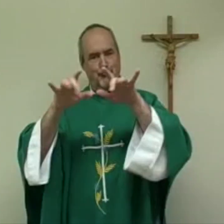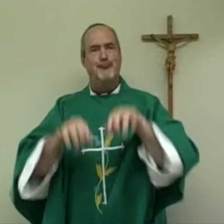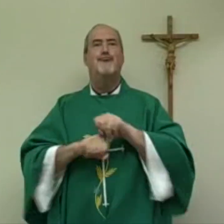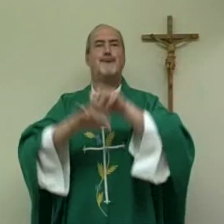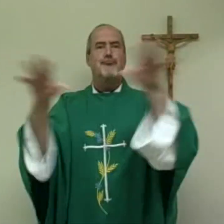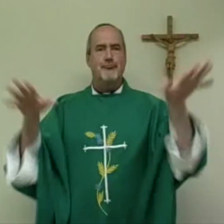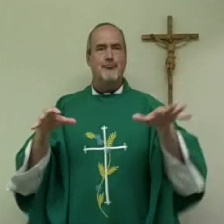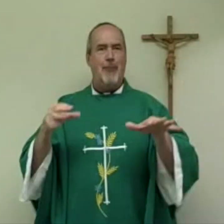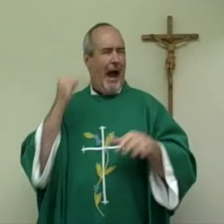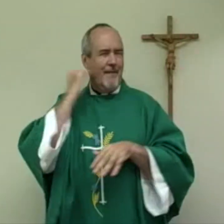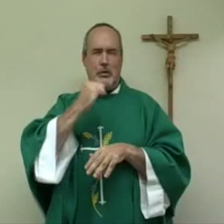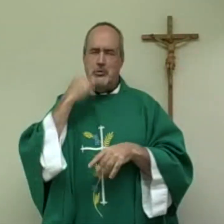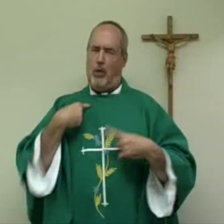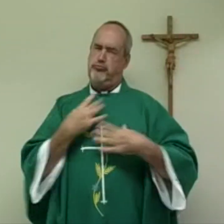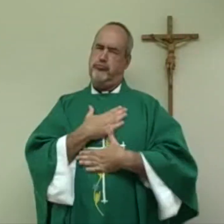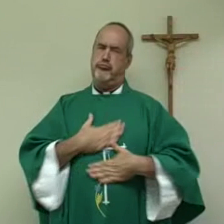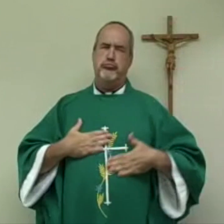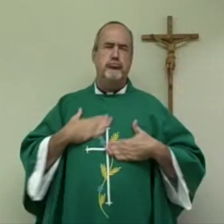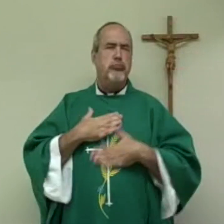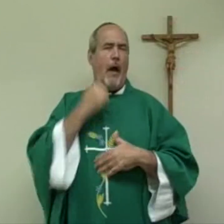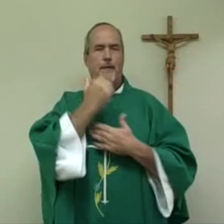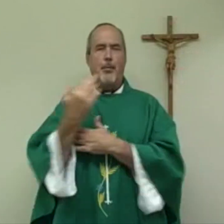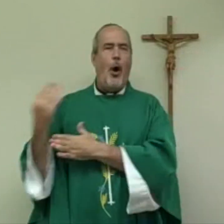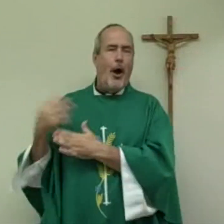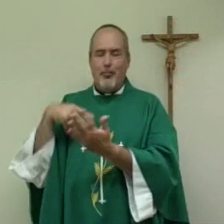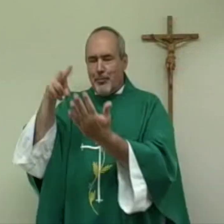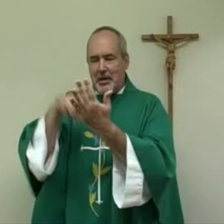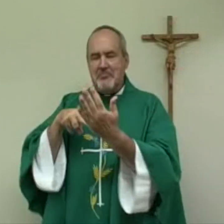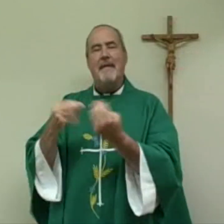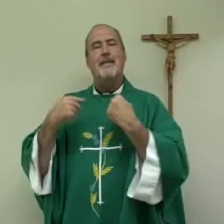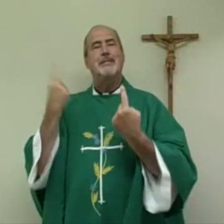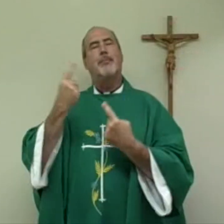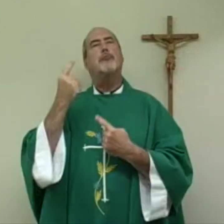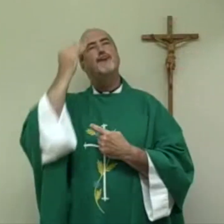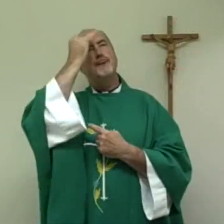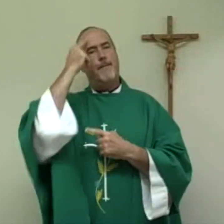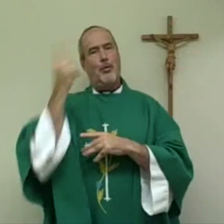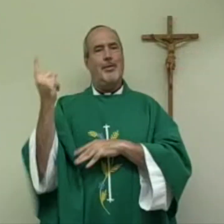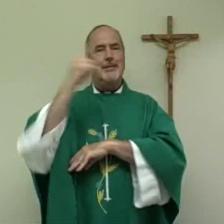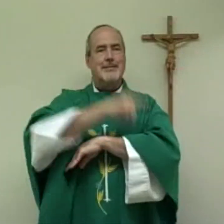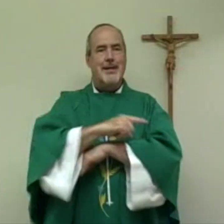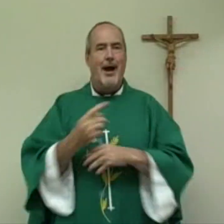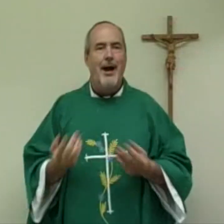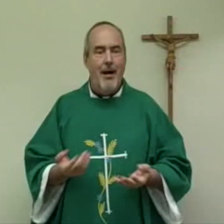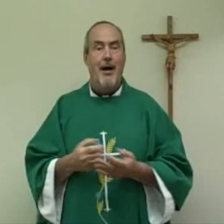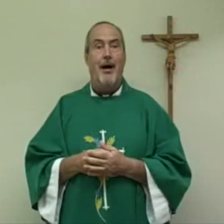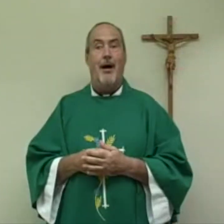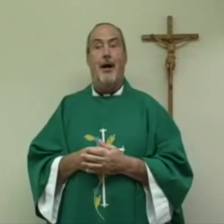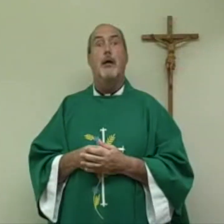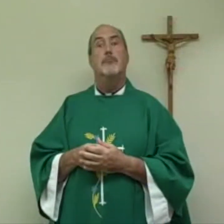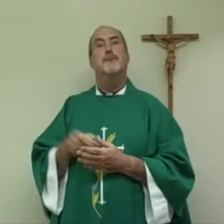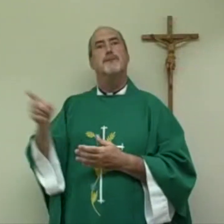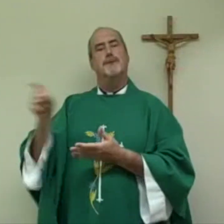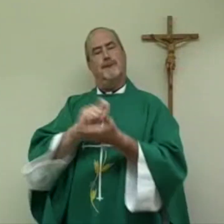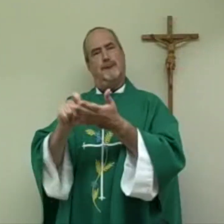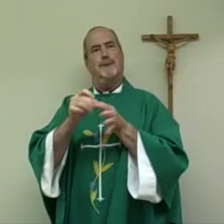would reflect on the gospel and then share his reflections through mass email. He enjoyed doing that on a daily